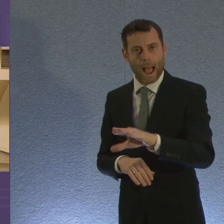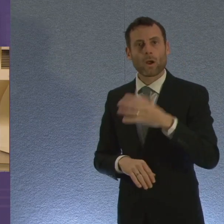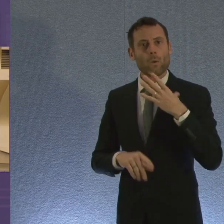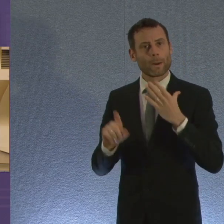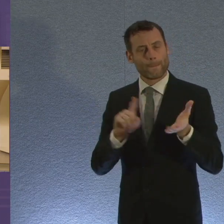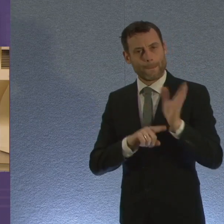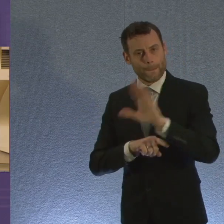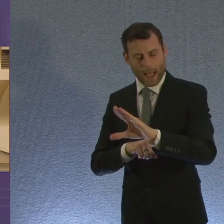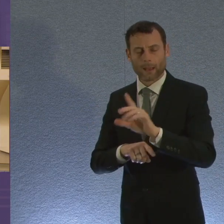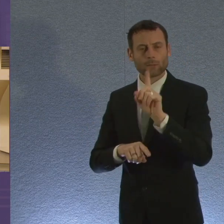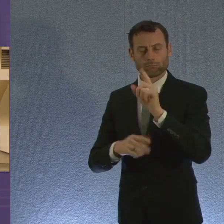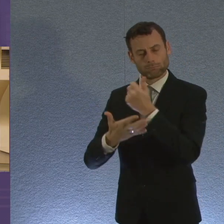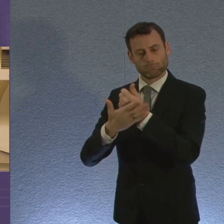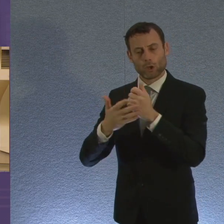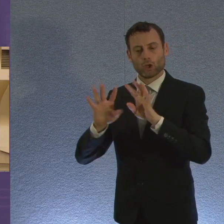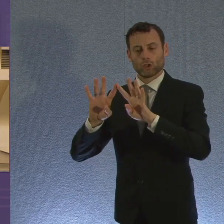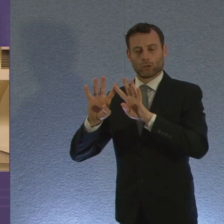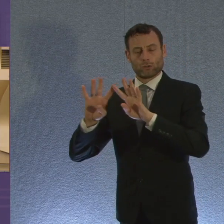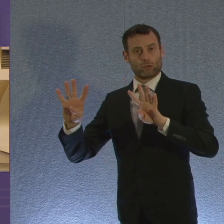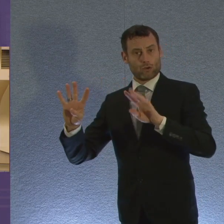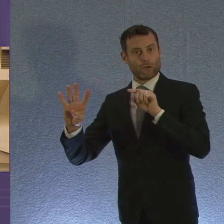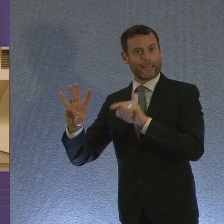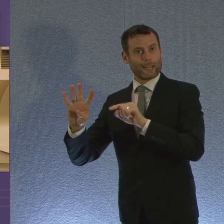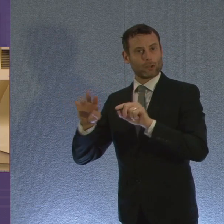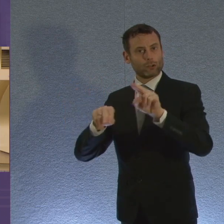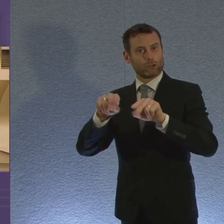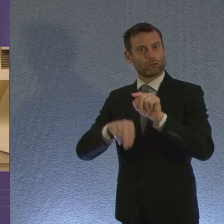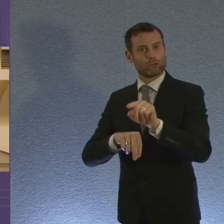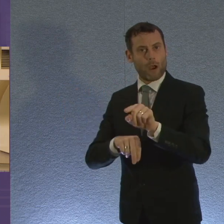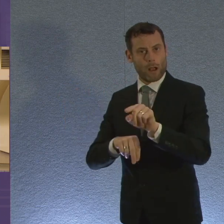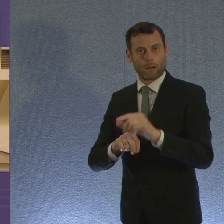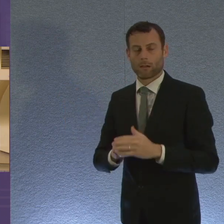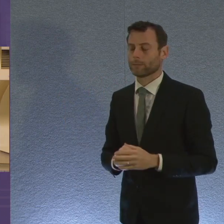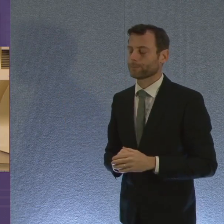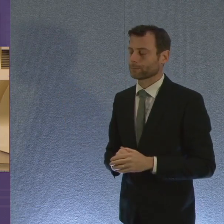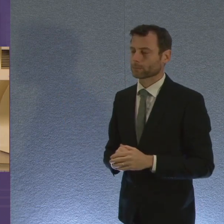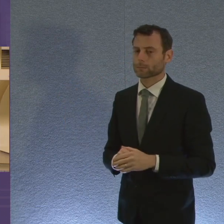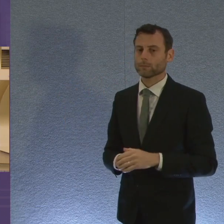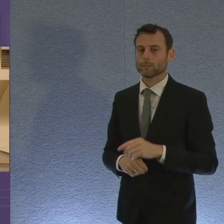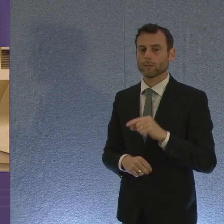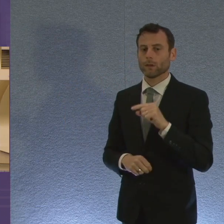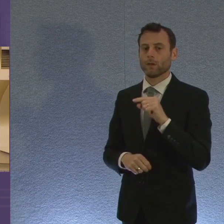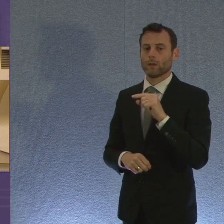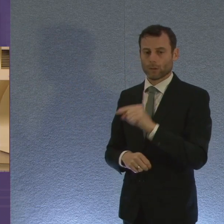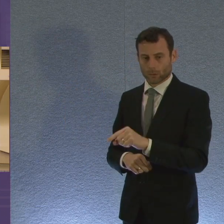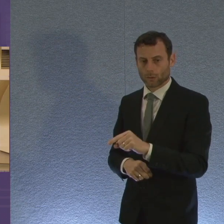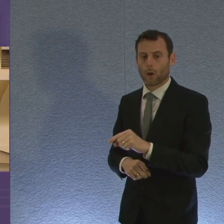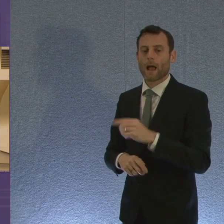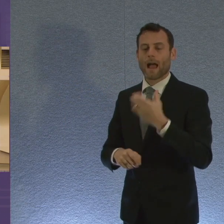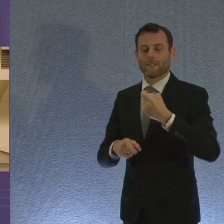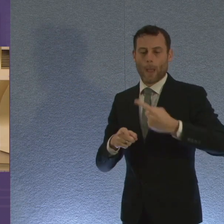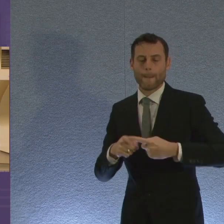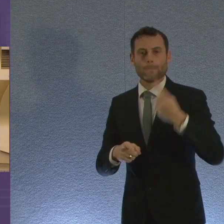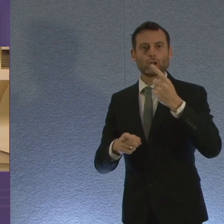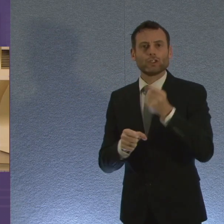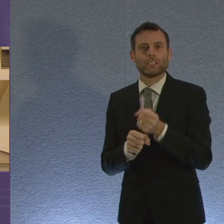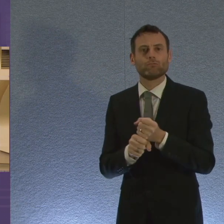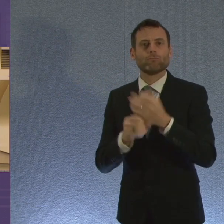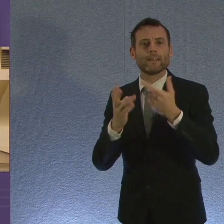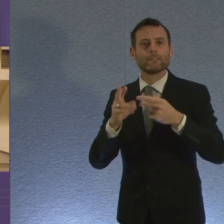other provision in the bill, which I think will gather a lot of attention, that is the emergency release of prisoners. Moving on to that section of the